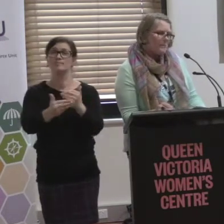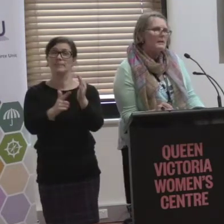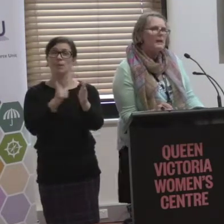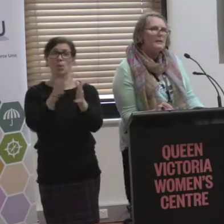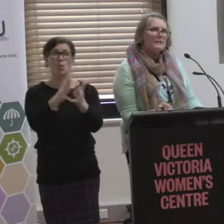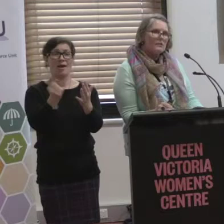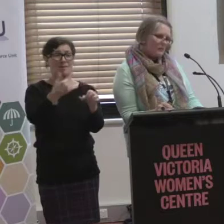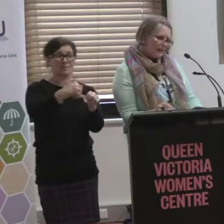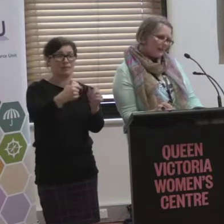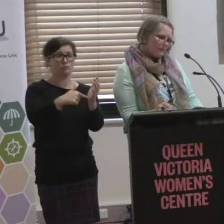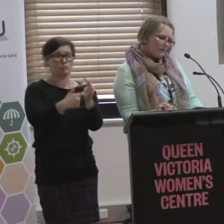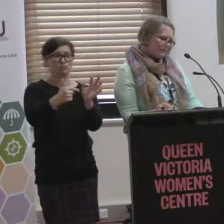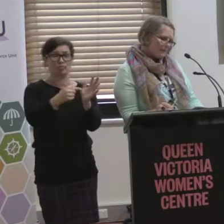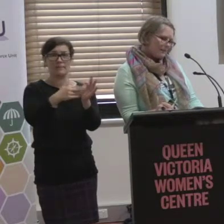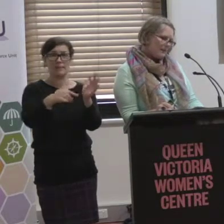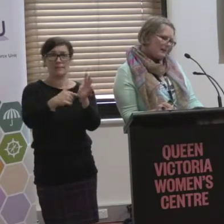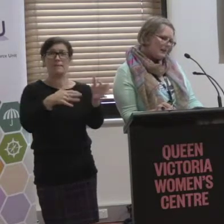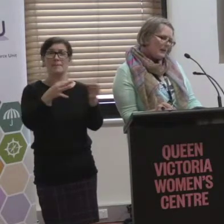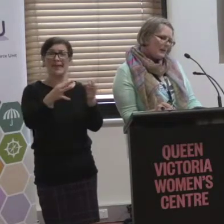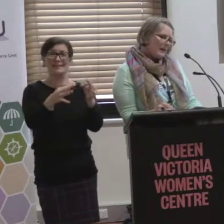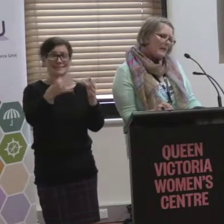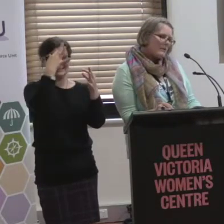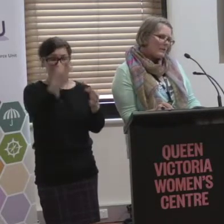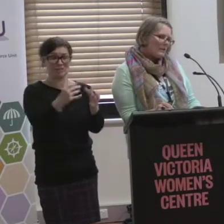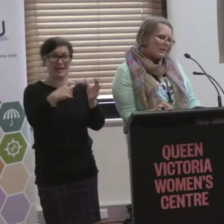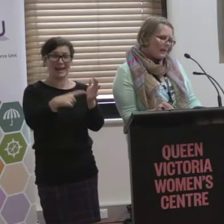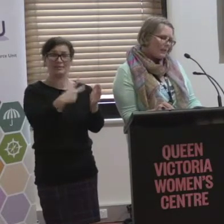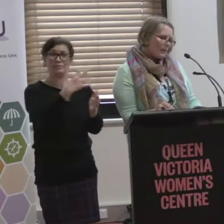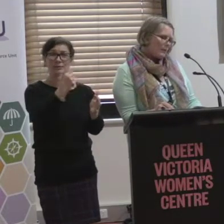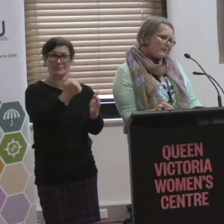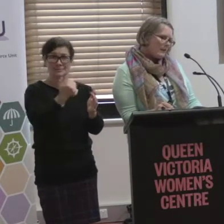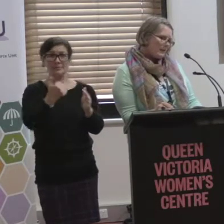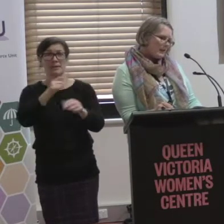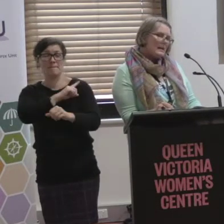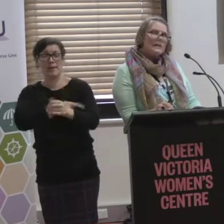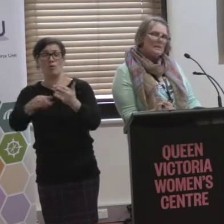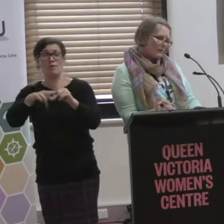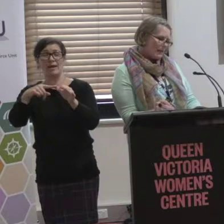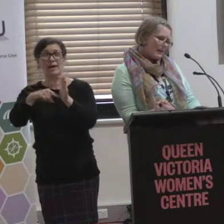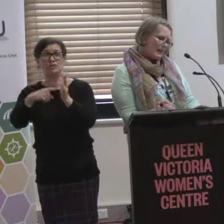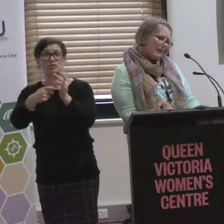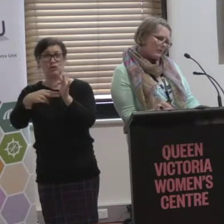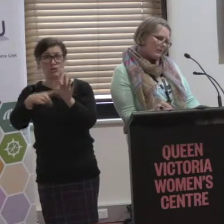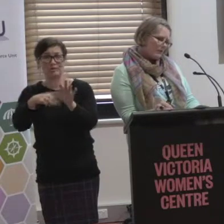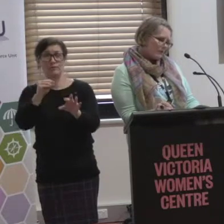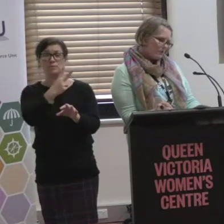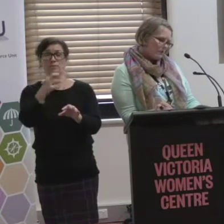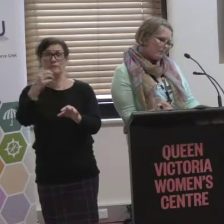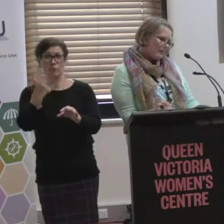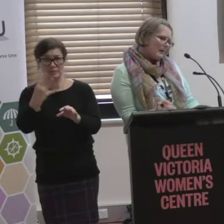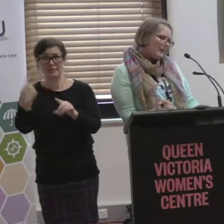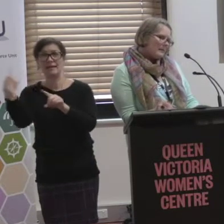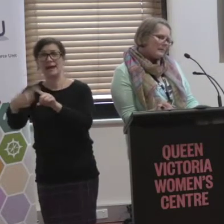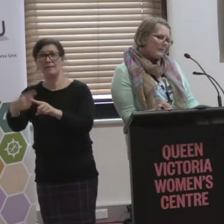Medical Treatment Planning Decisions Act of 2016, the Powers of Attorney Act of 2014 and the Mental Health Act of